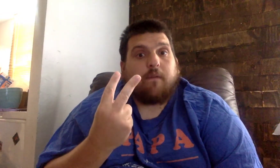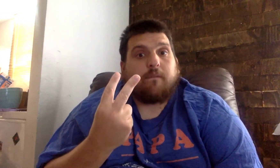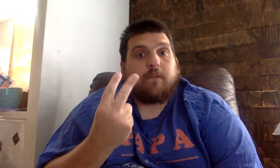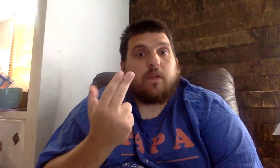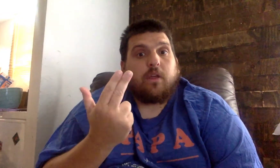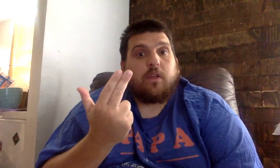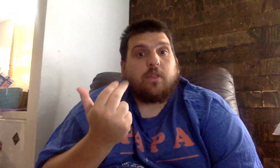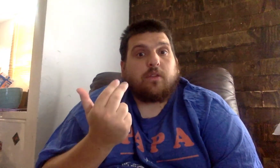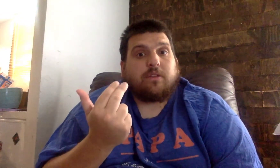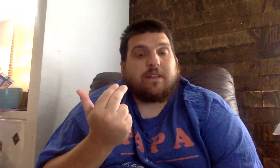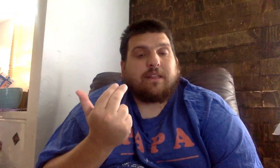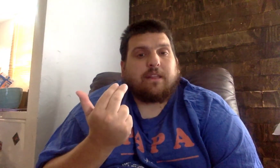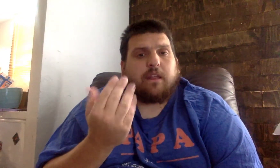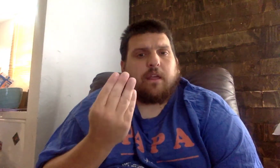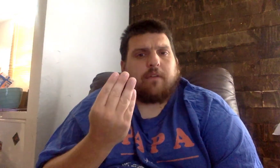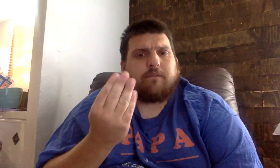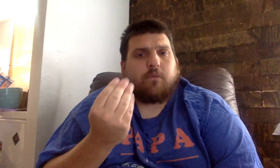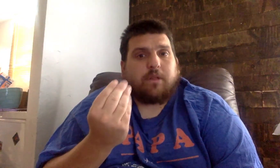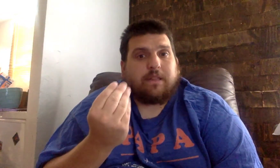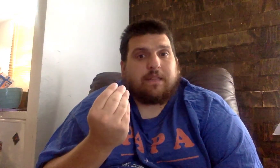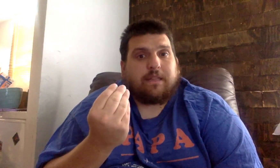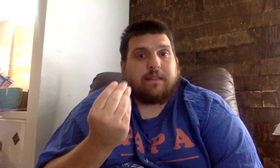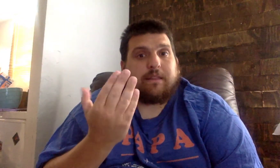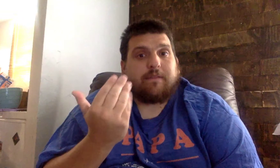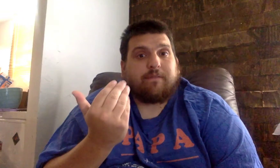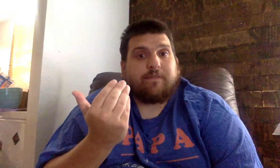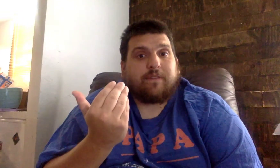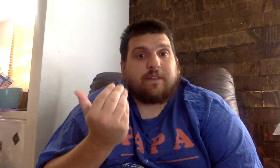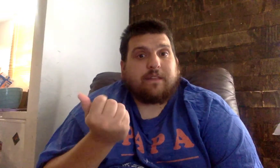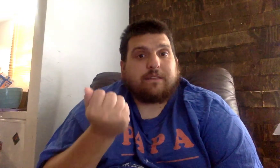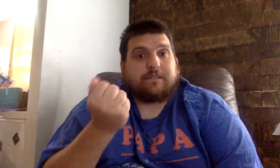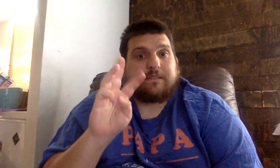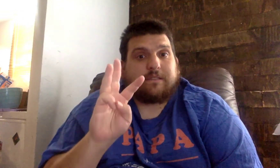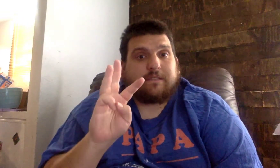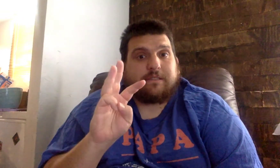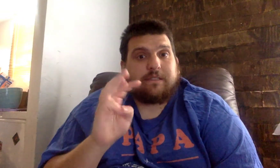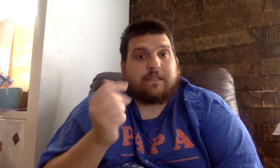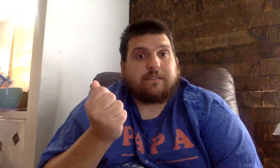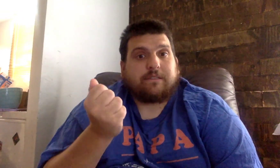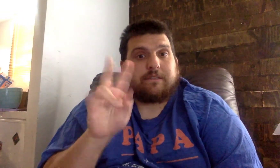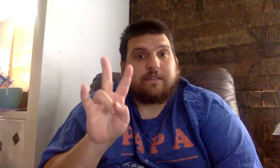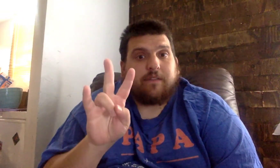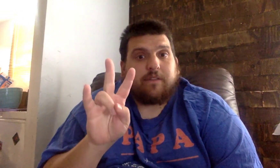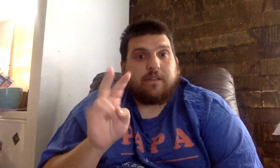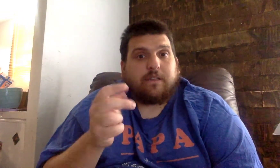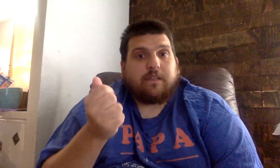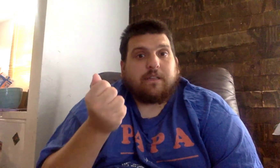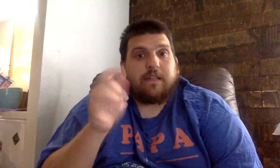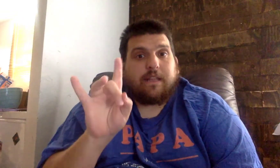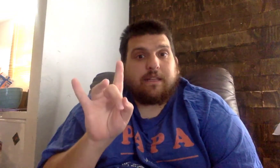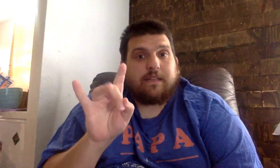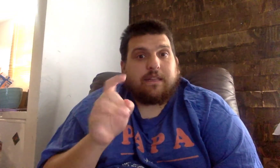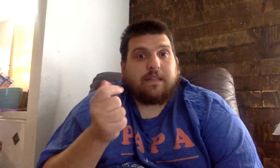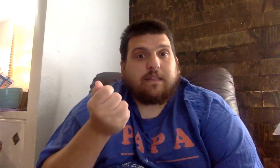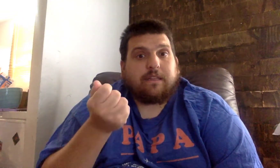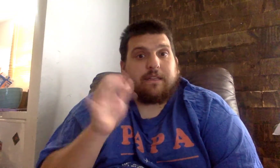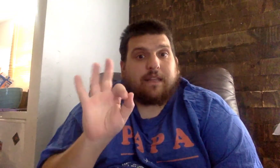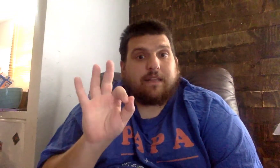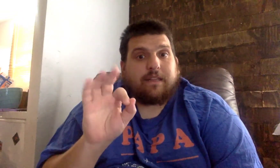12, 13, 14, 15, 16, 17, 18,